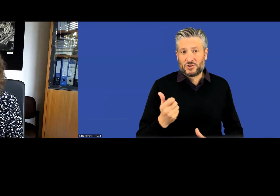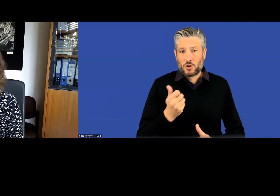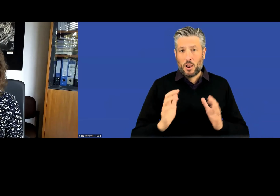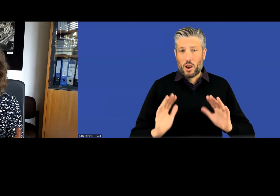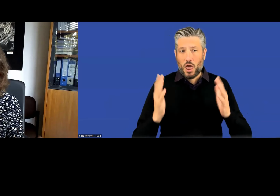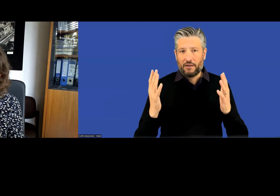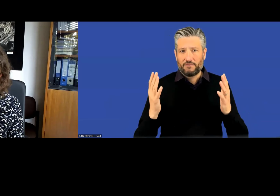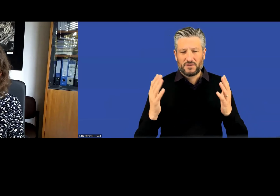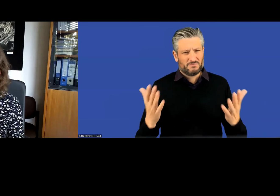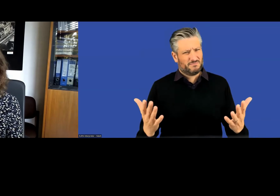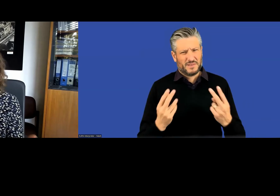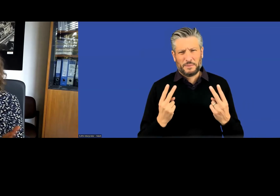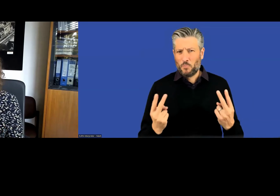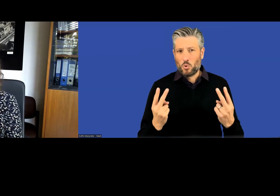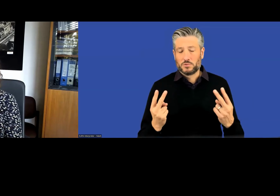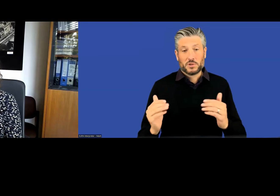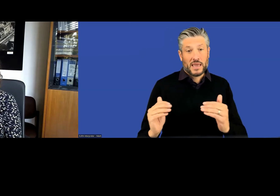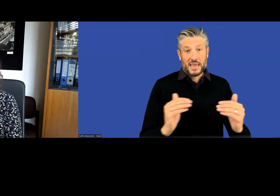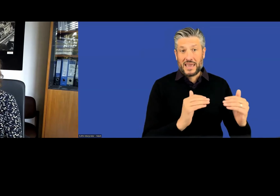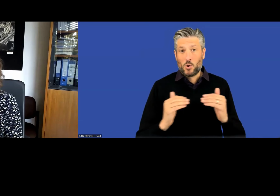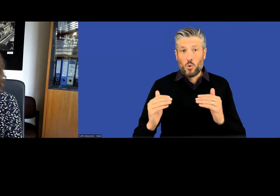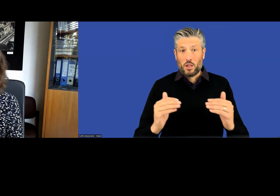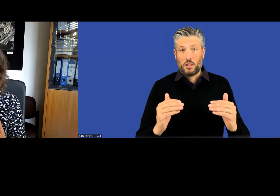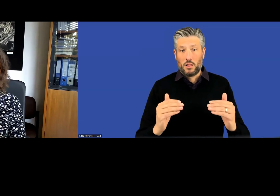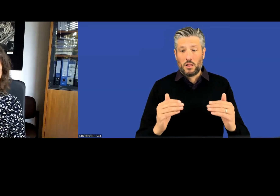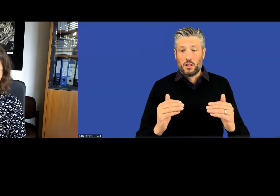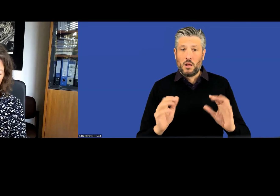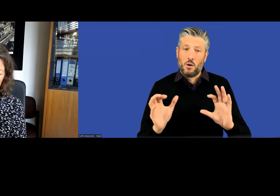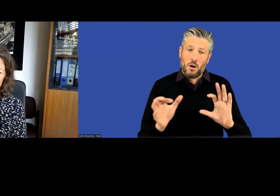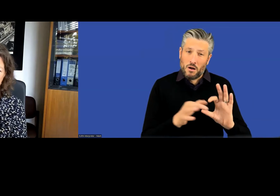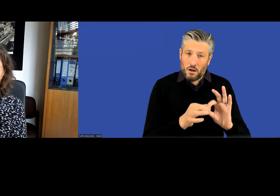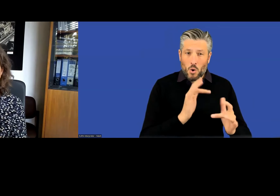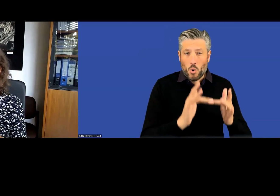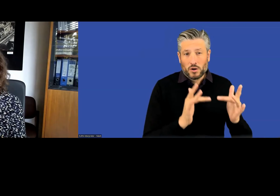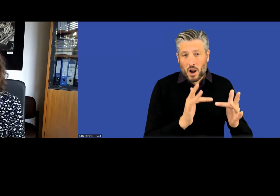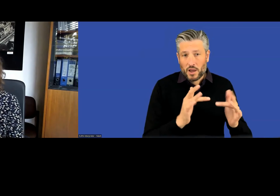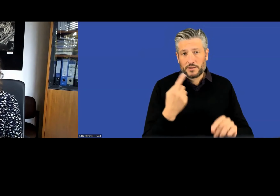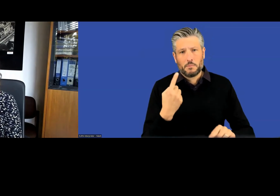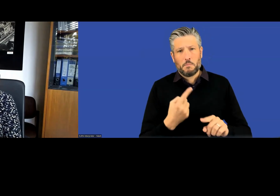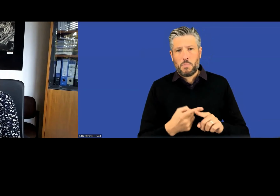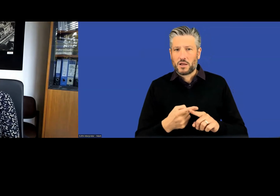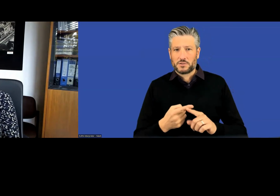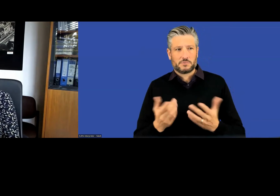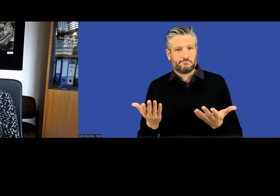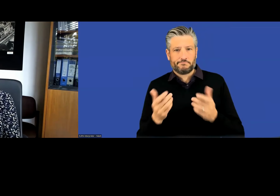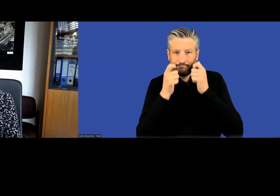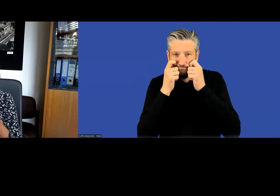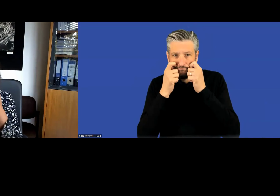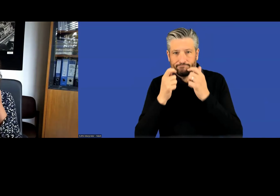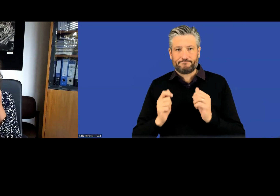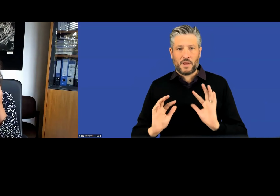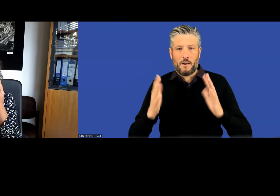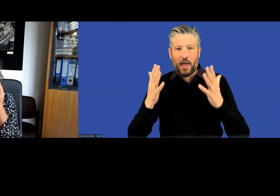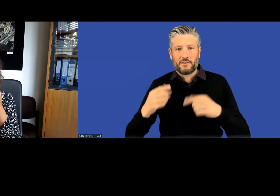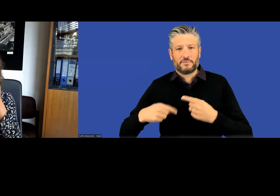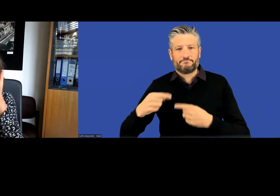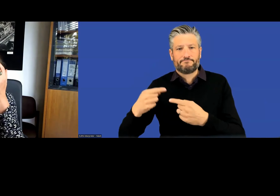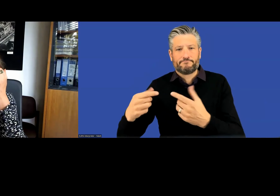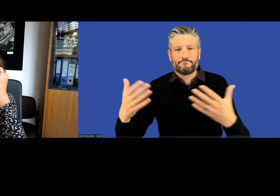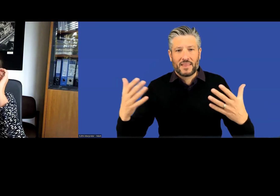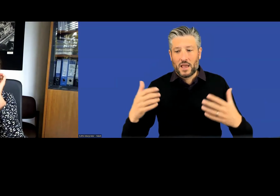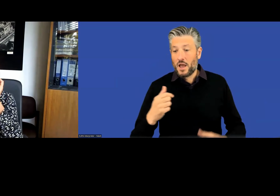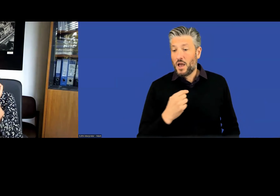and non-discrimination online as well as offline. So, to my unit. We're responsible for the Web Accessibility Directive,